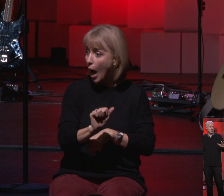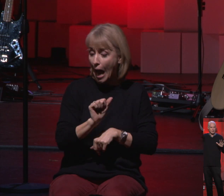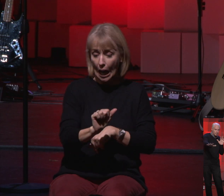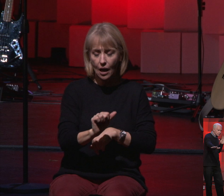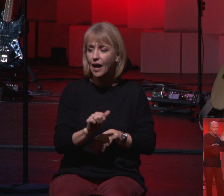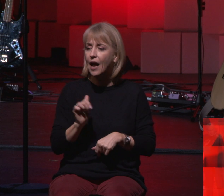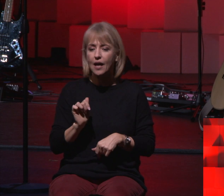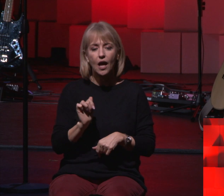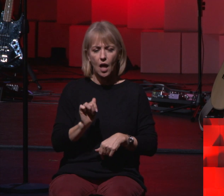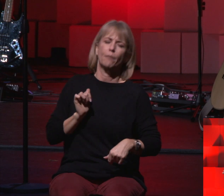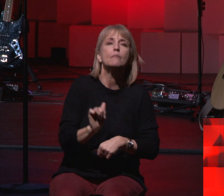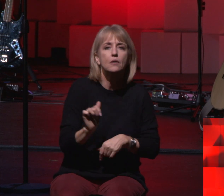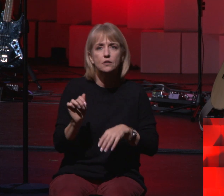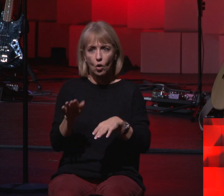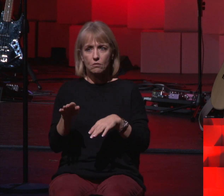literally,